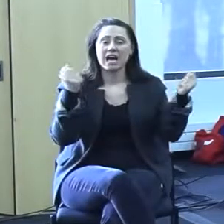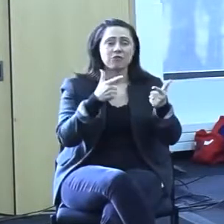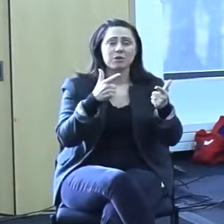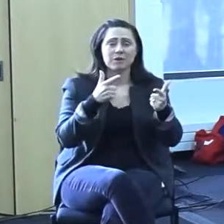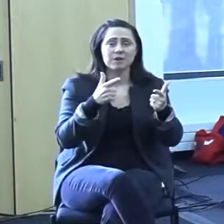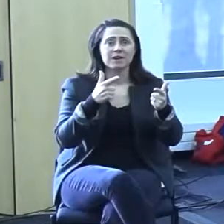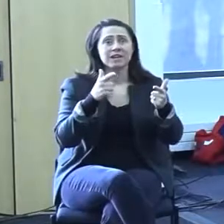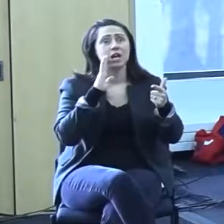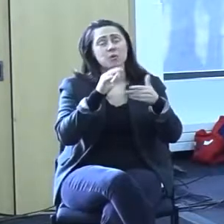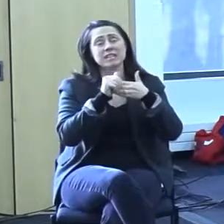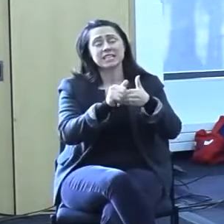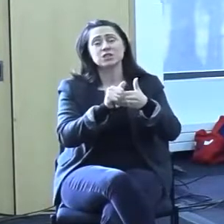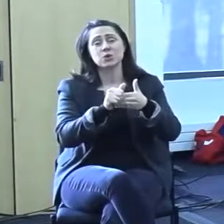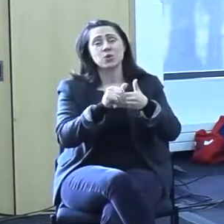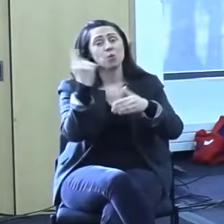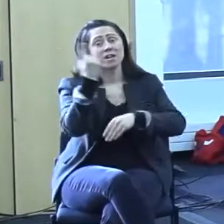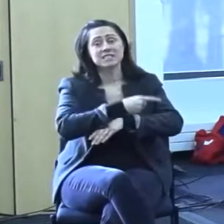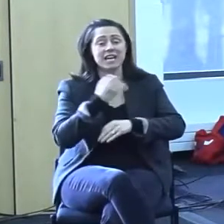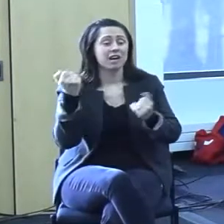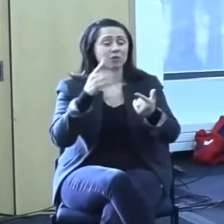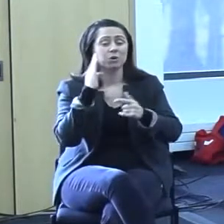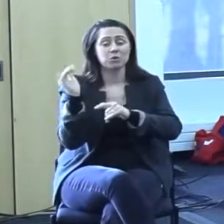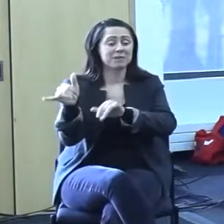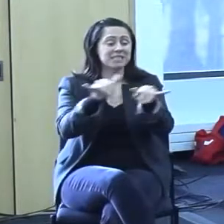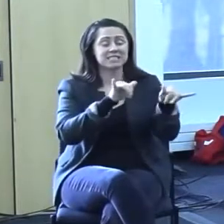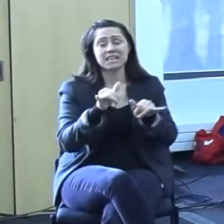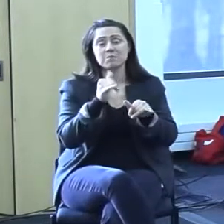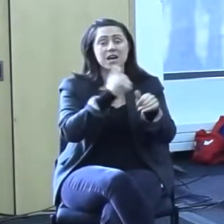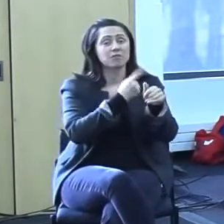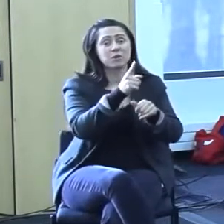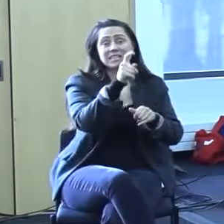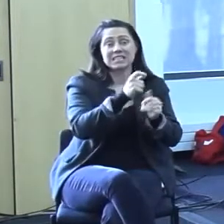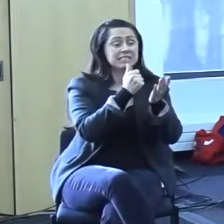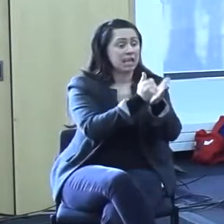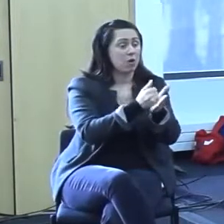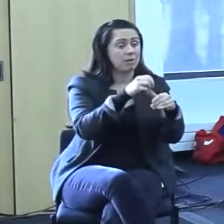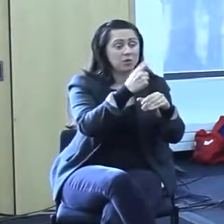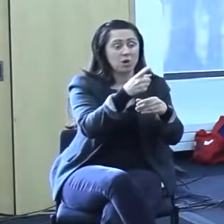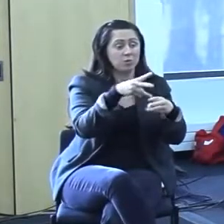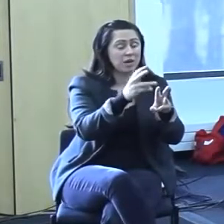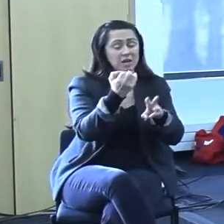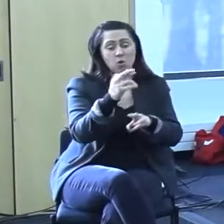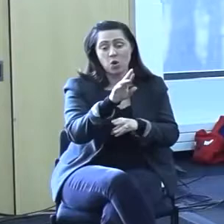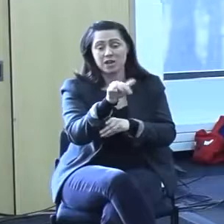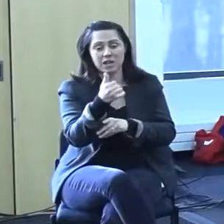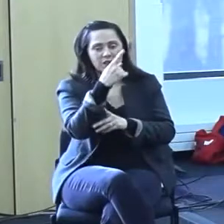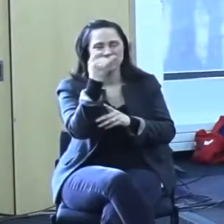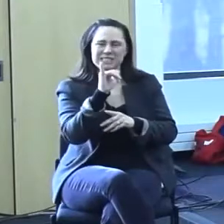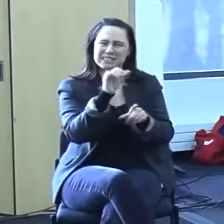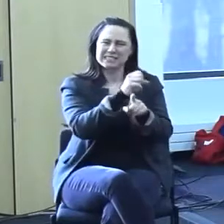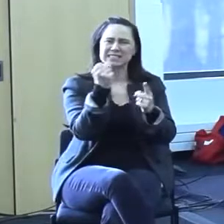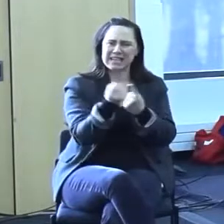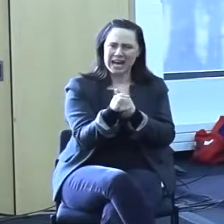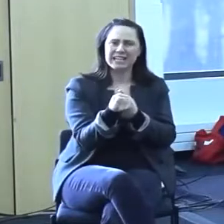same. Everybody needs help one way or another because we, as a society, we have